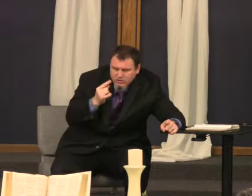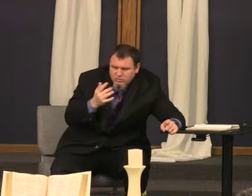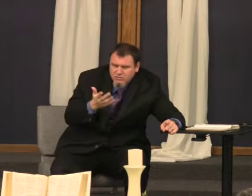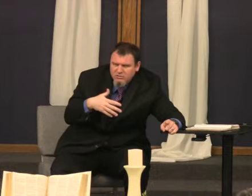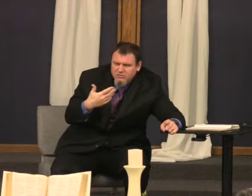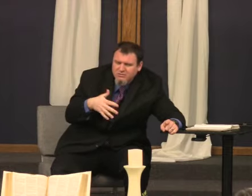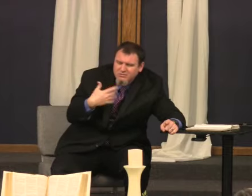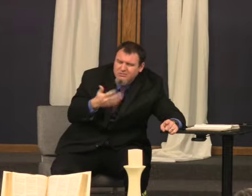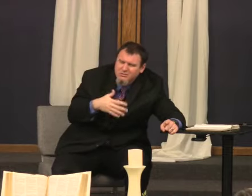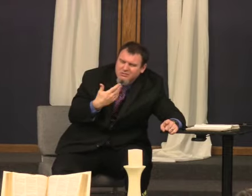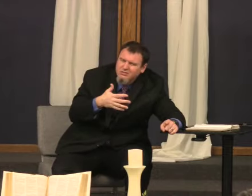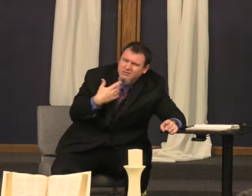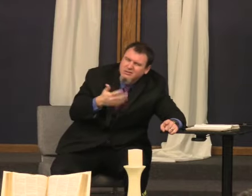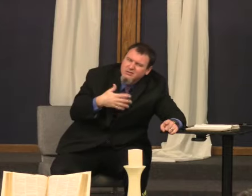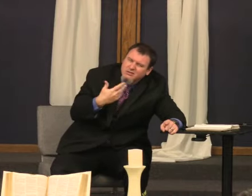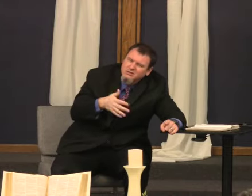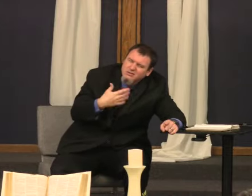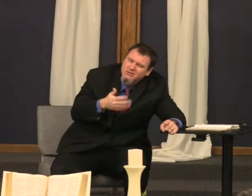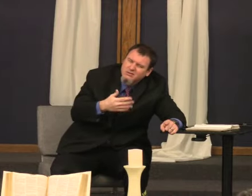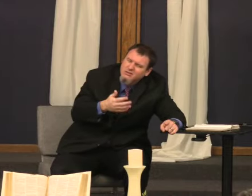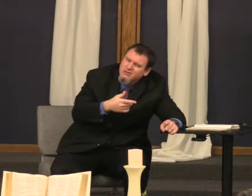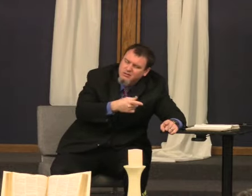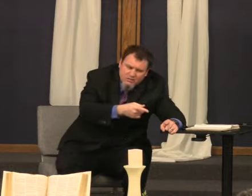They didn't understand that.